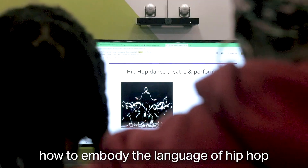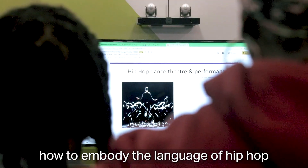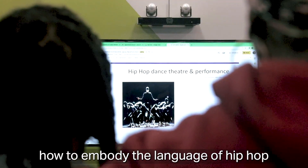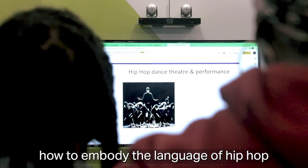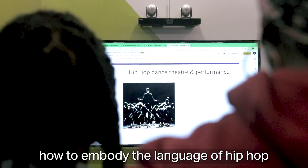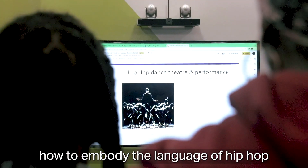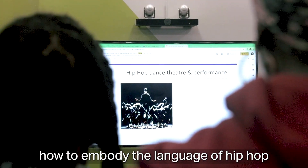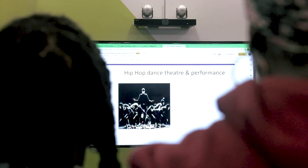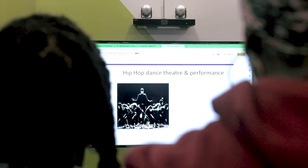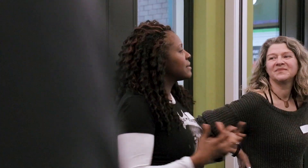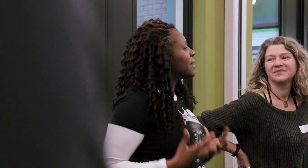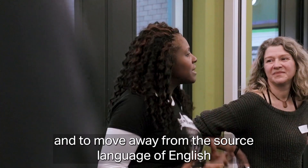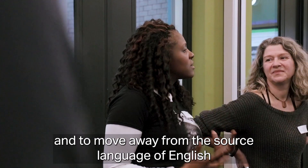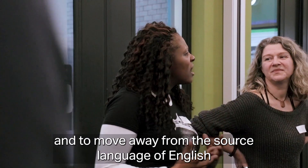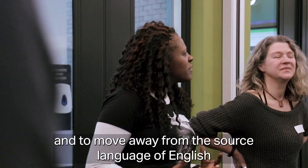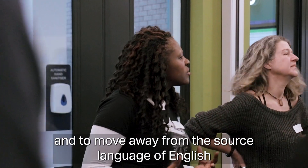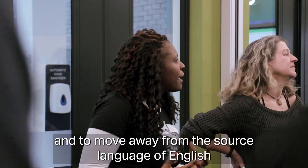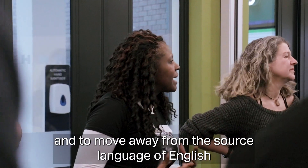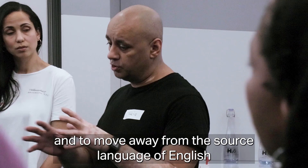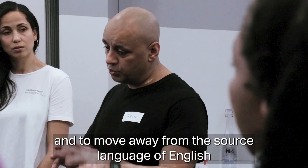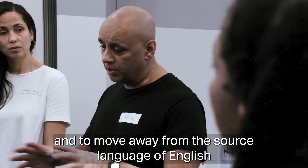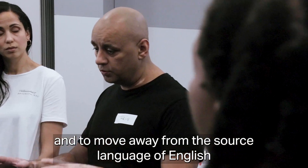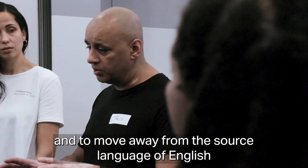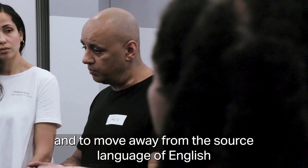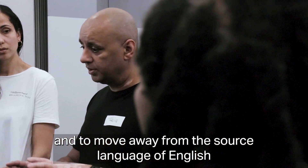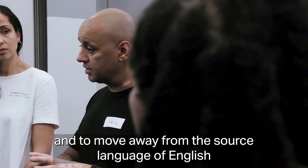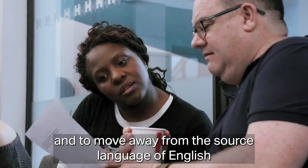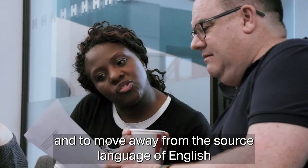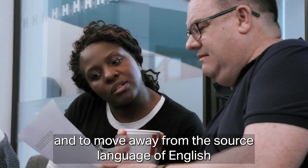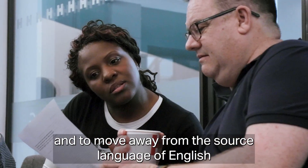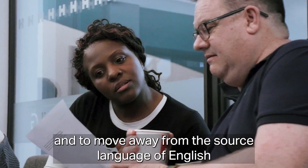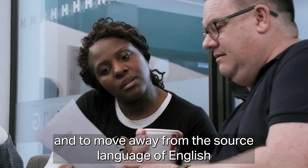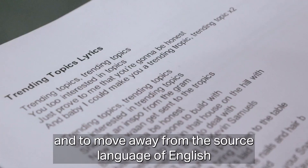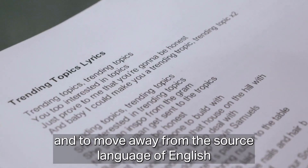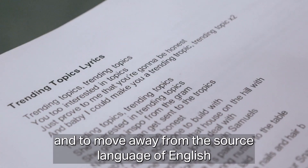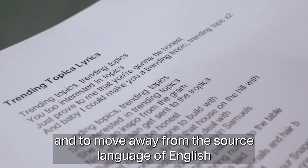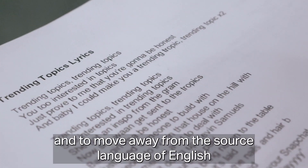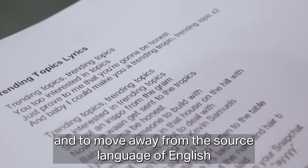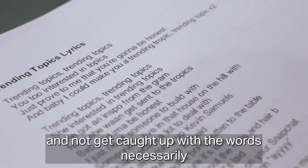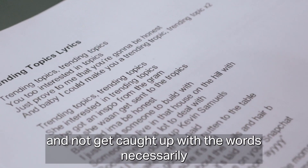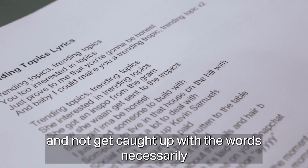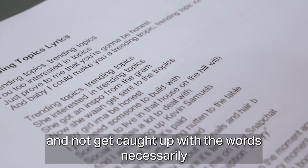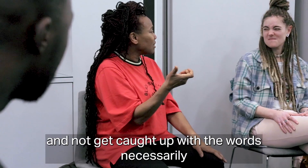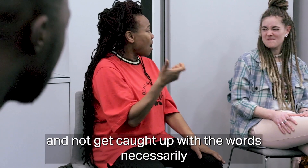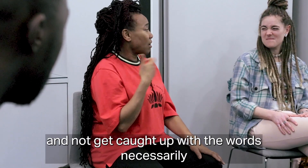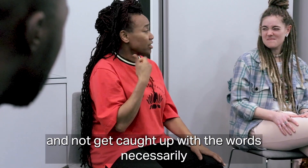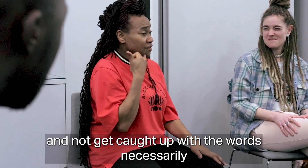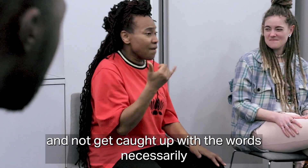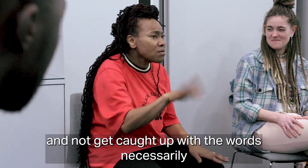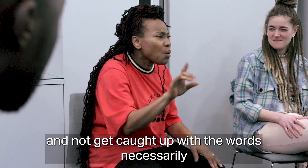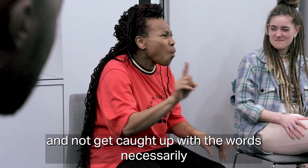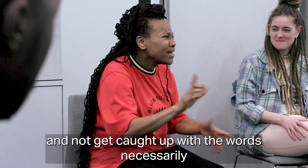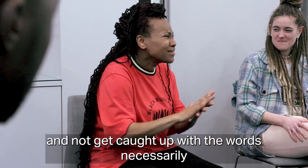language of hip-hop and to move away from the source language of English and not get caught up